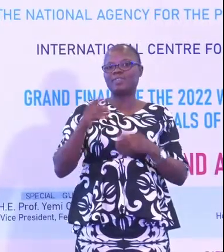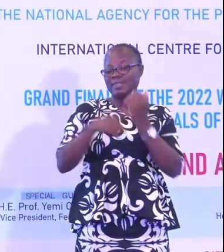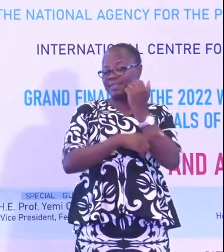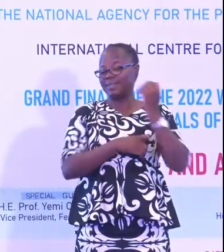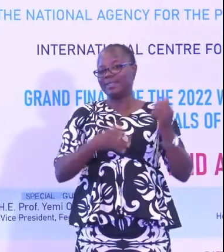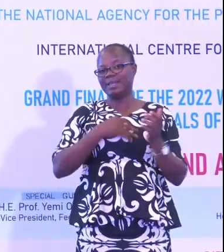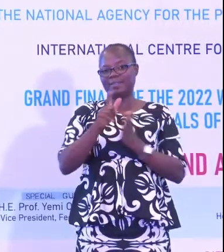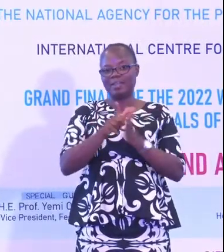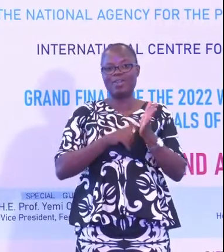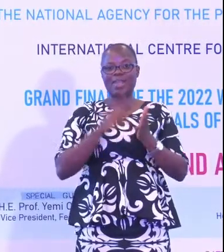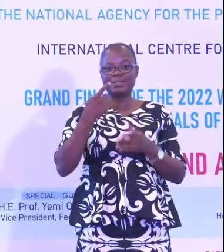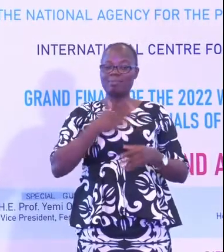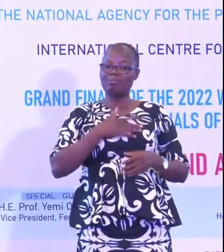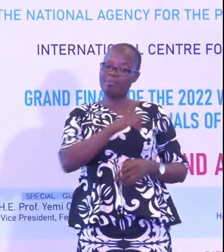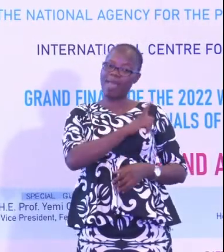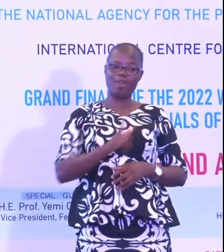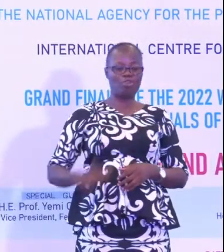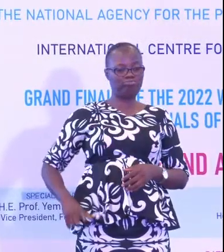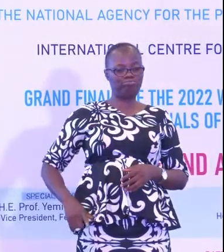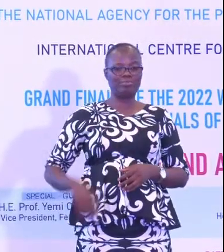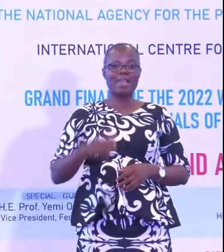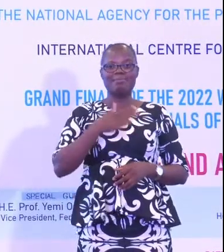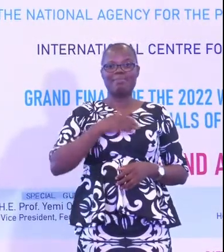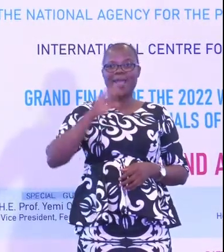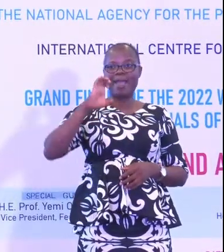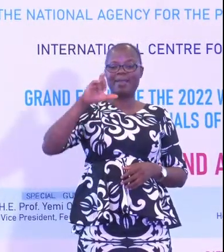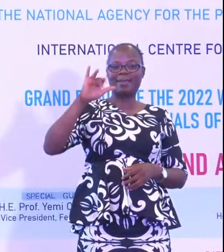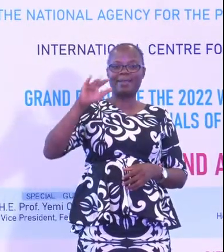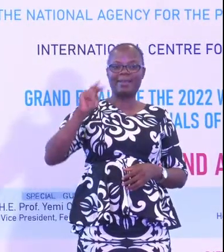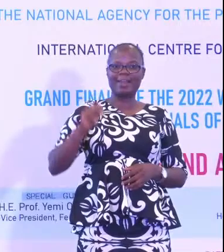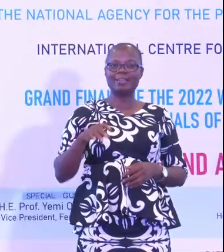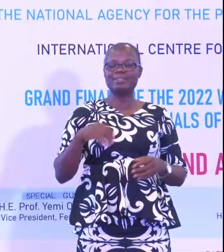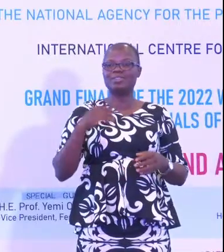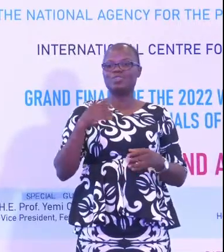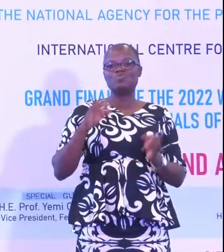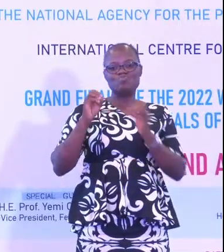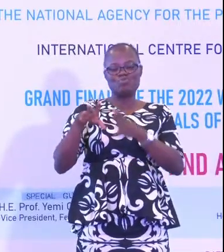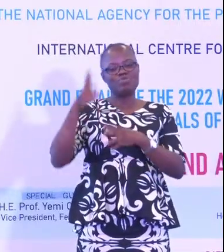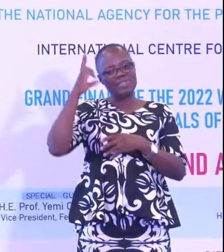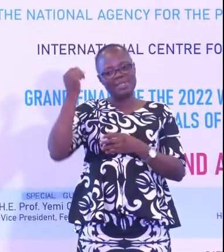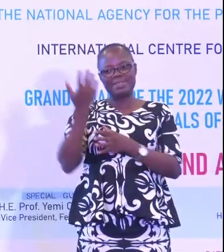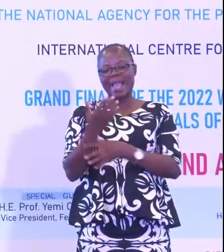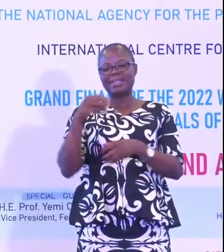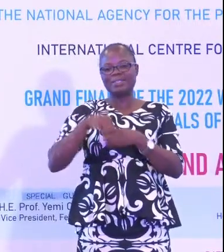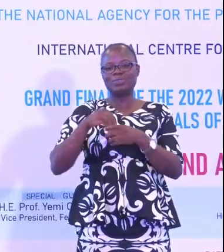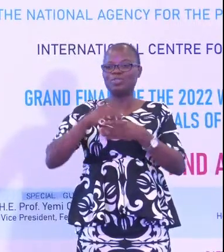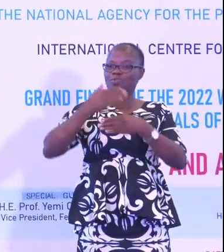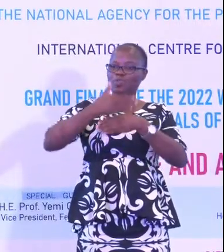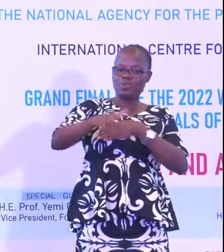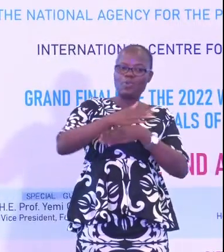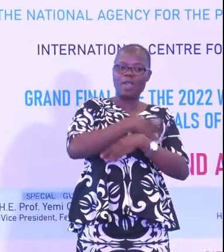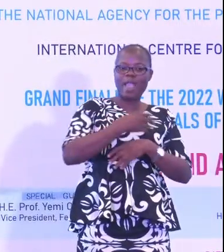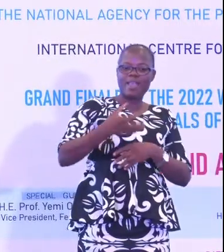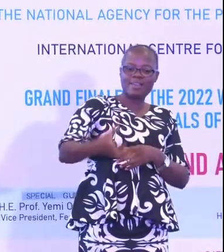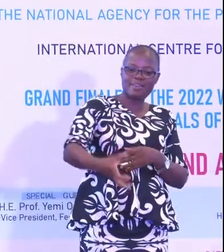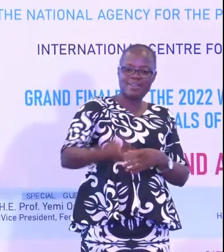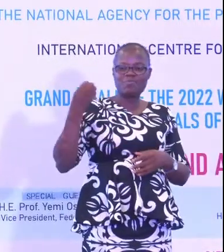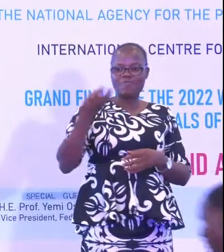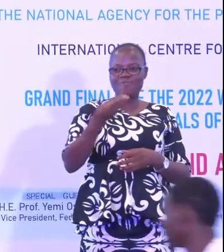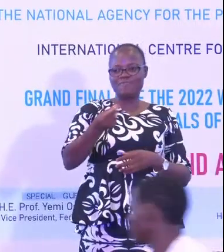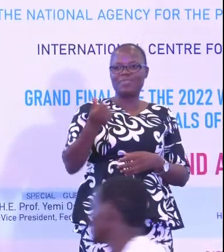to the judge, "My lord, my client merely inserted his hands into the window and removed a few